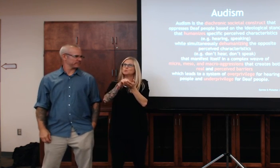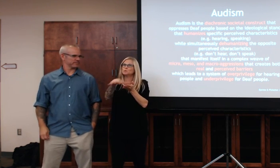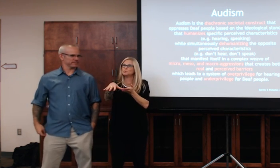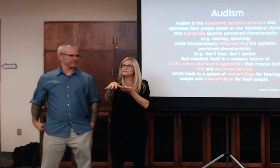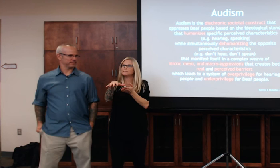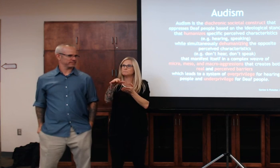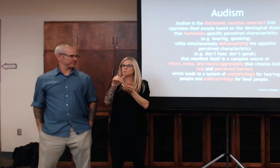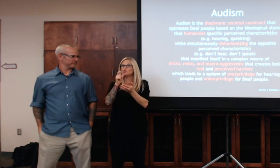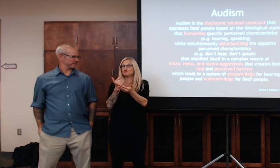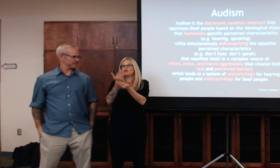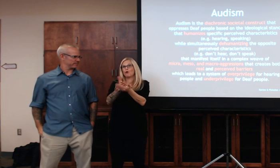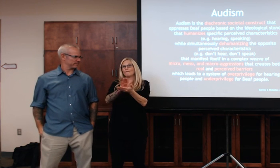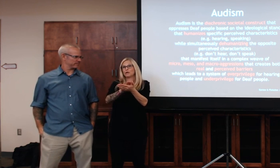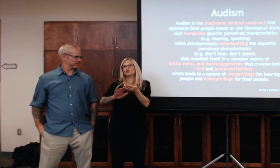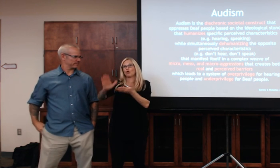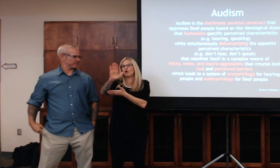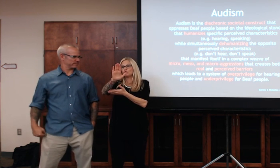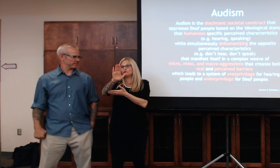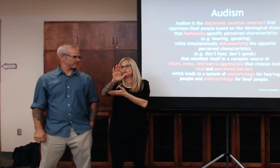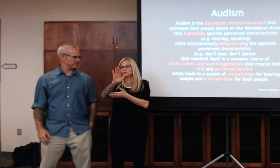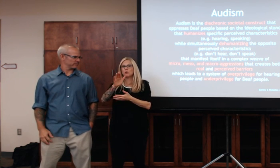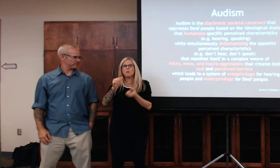my deaf students who reach the collegiate level,